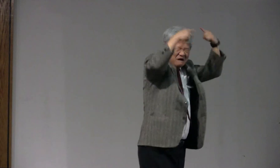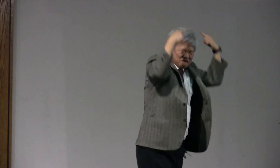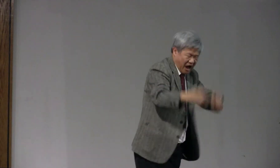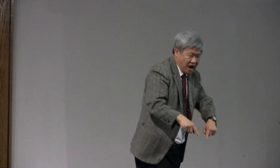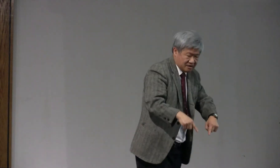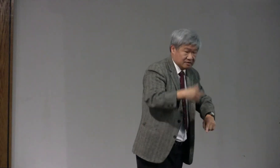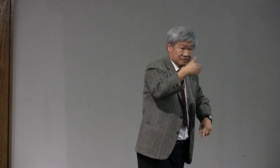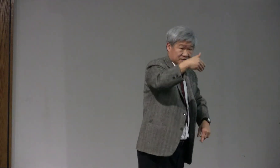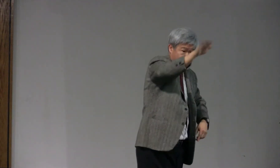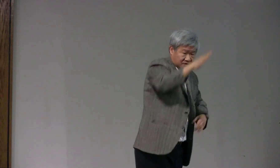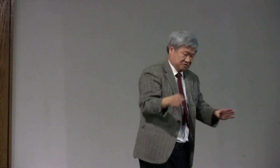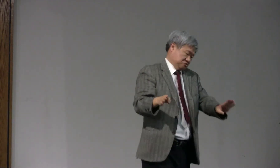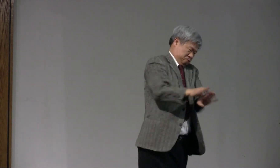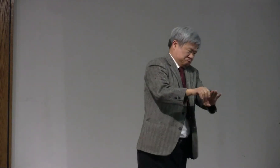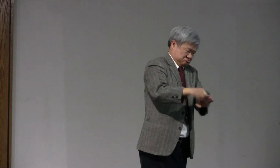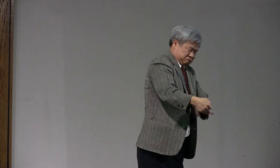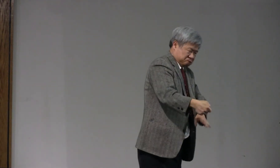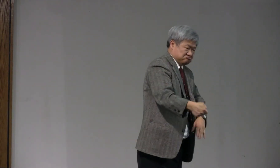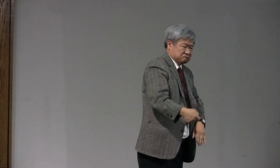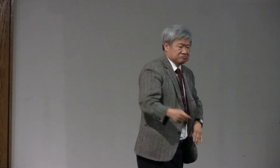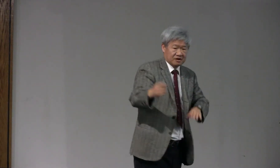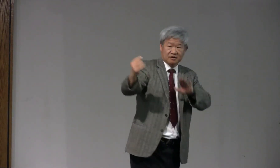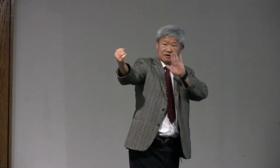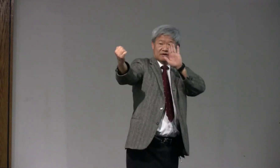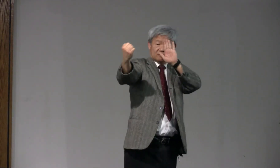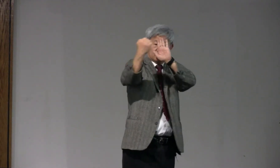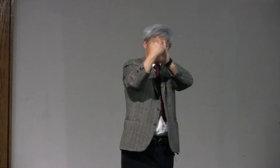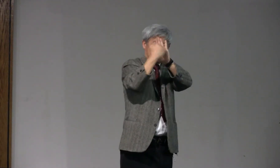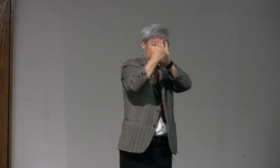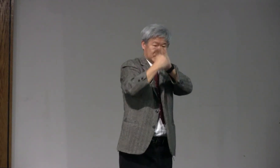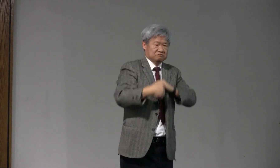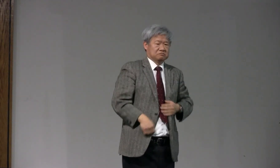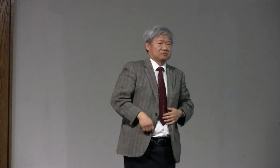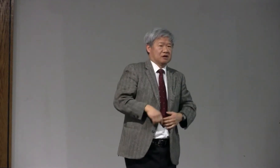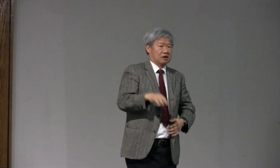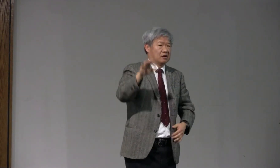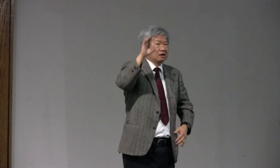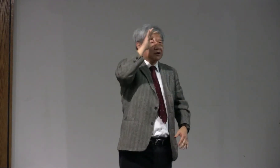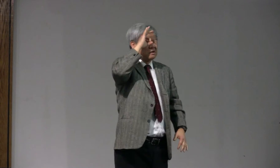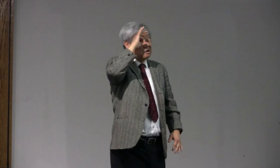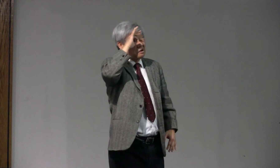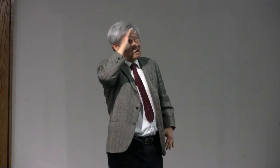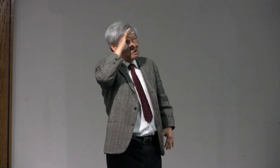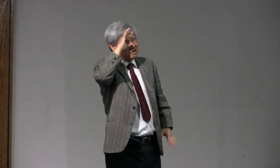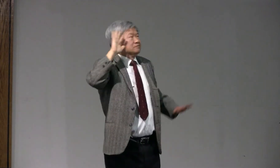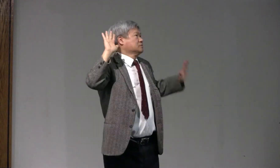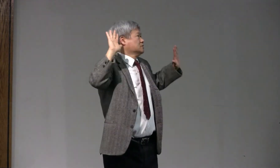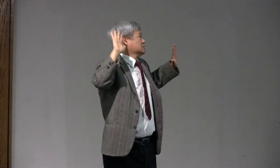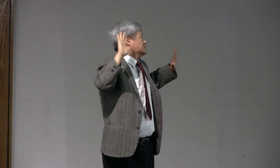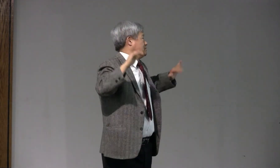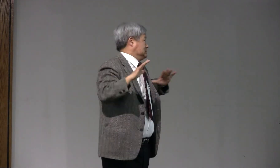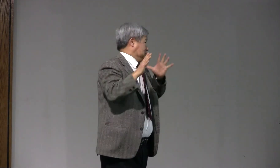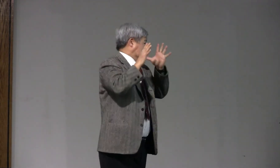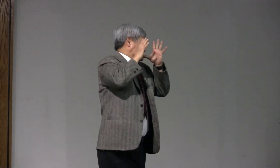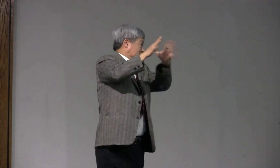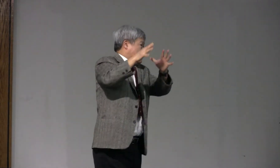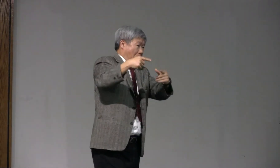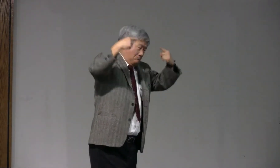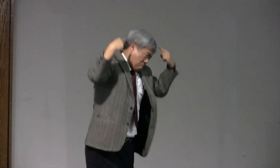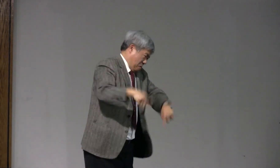There will be confrontations and people will slam the door on you. You go knock on the door, they'll look through the peephole and say,